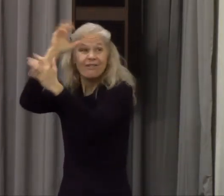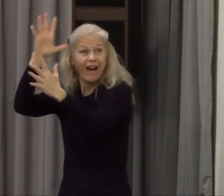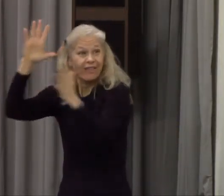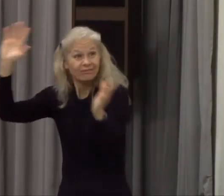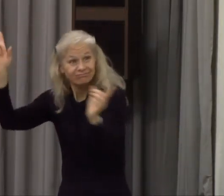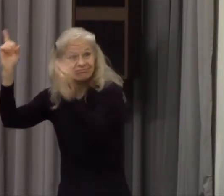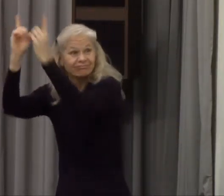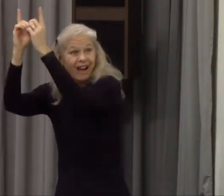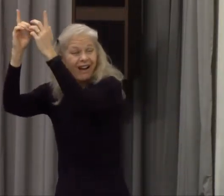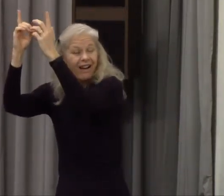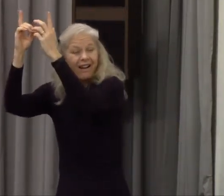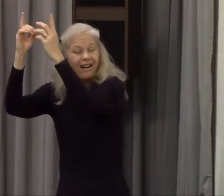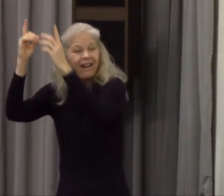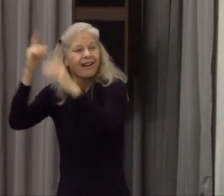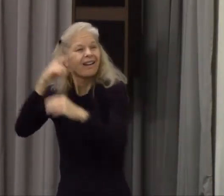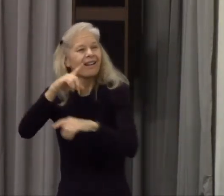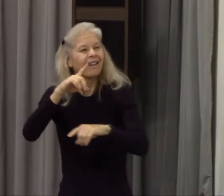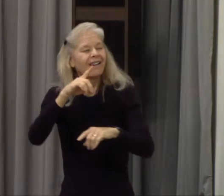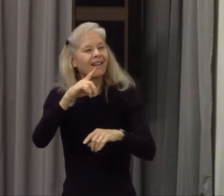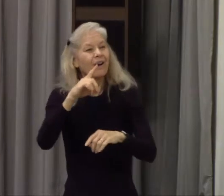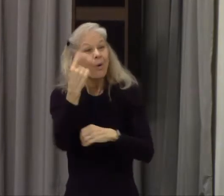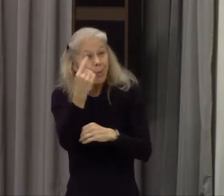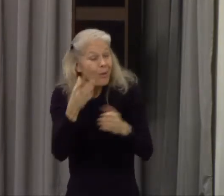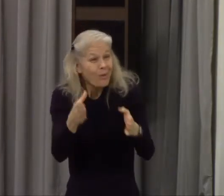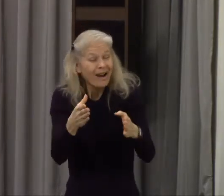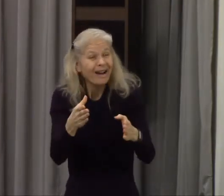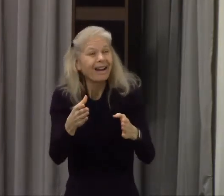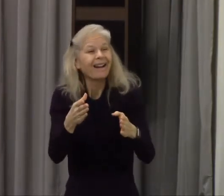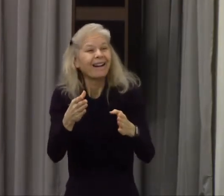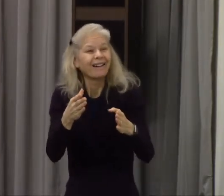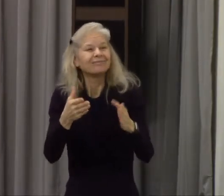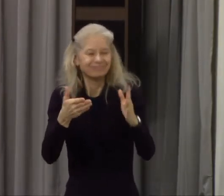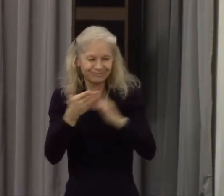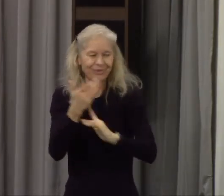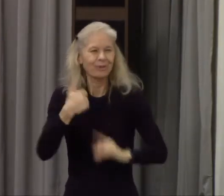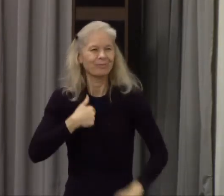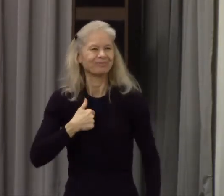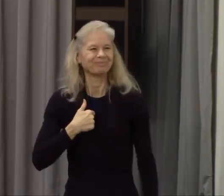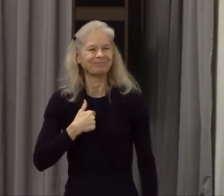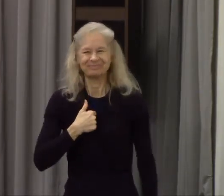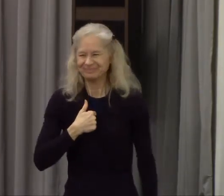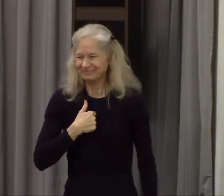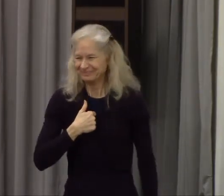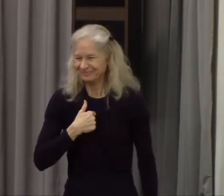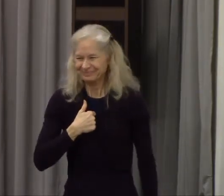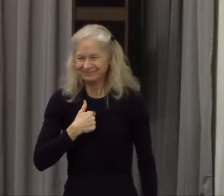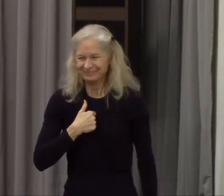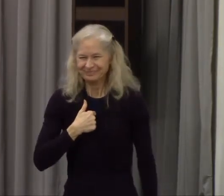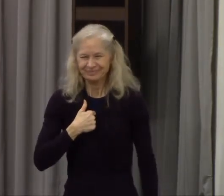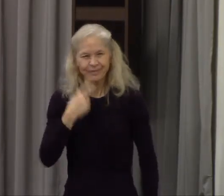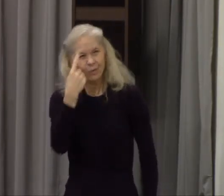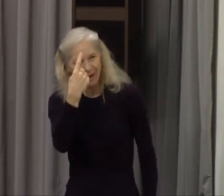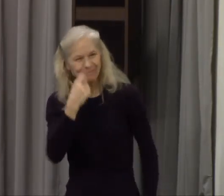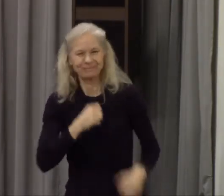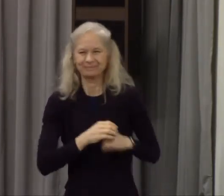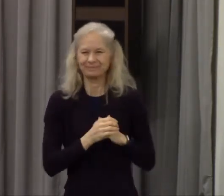As Joseph and Mary came into the temple. Can you imagine? Simeon's going to the temple, filled with the Spirit. He's already been told by